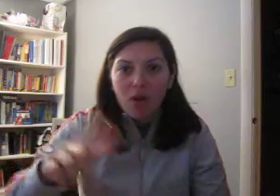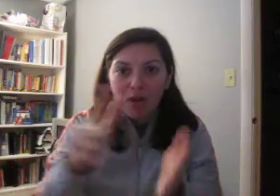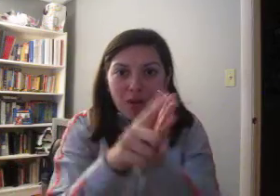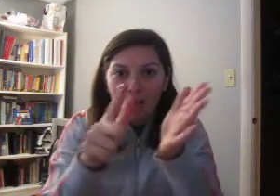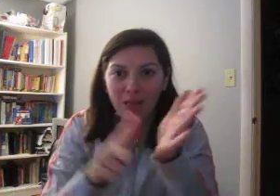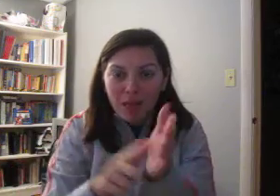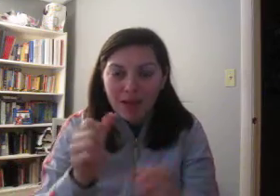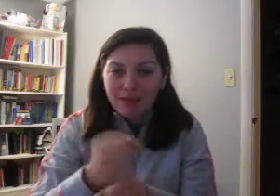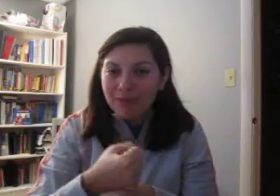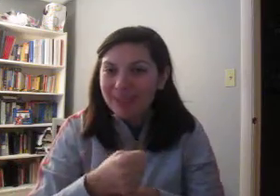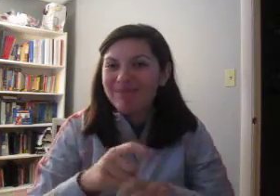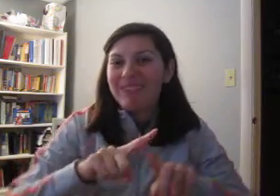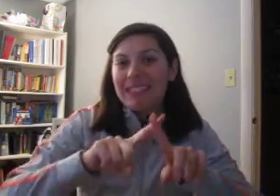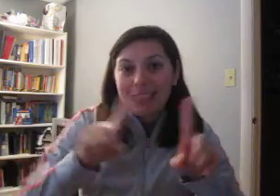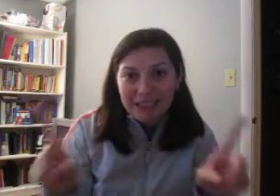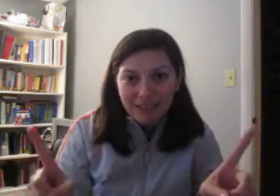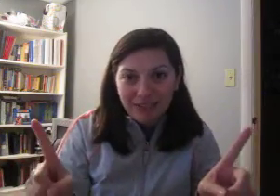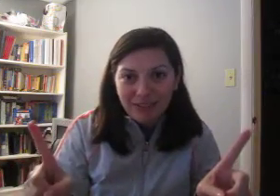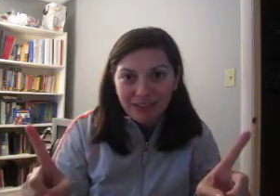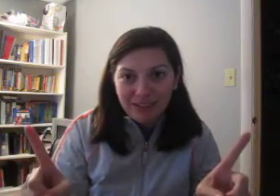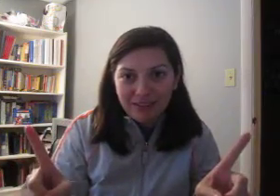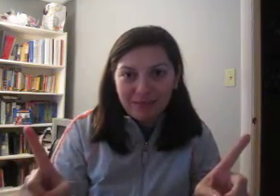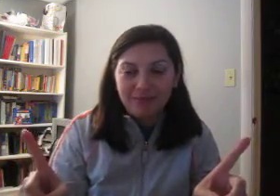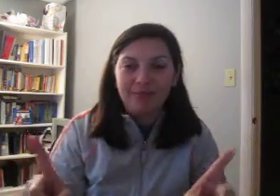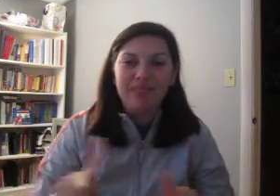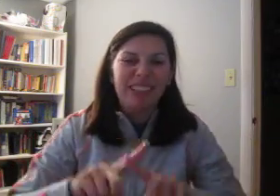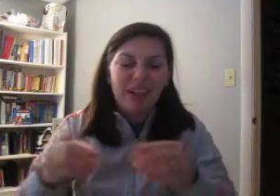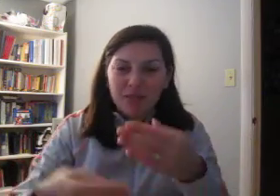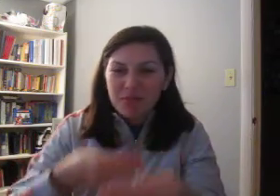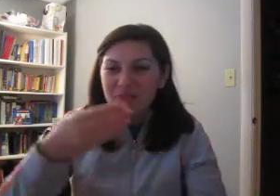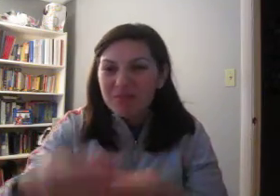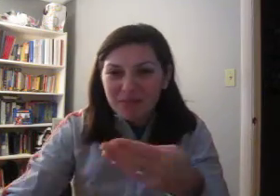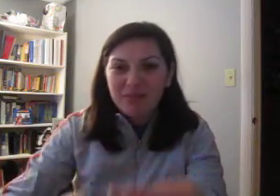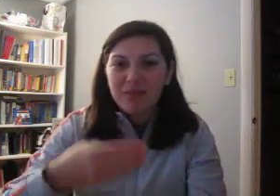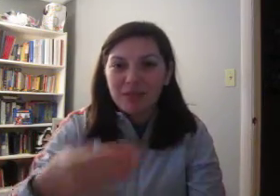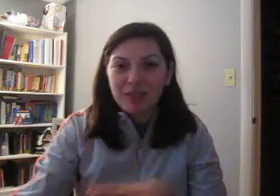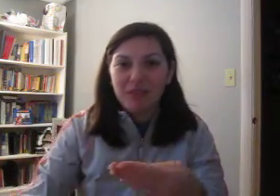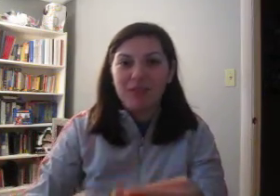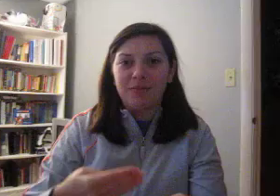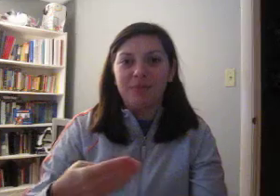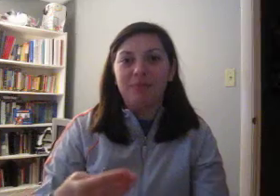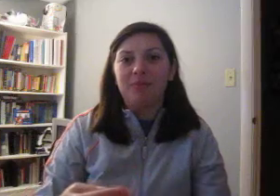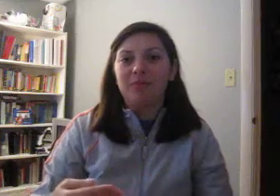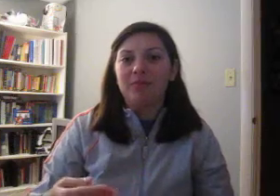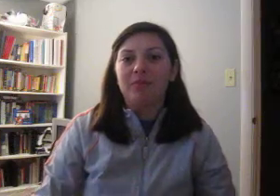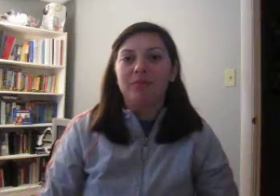They have their own procedure, and it's almost the same, but it is a little different when you make a federal